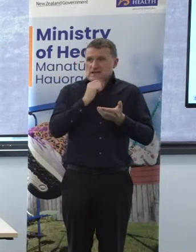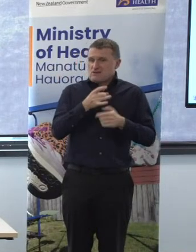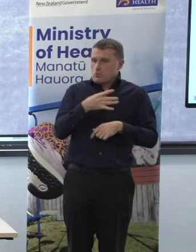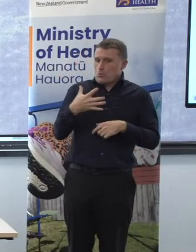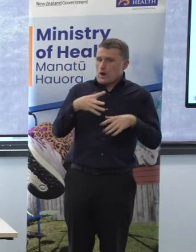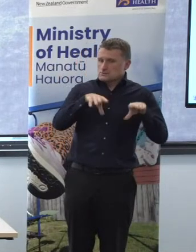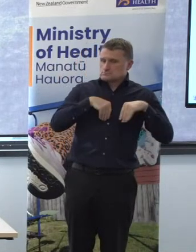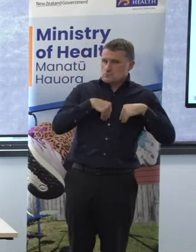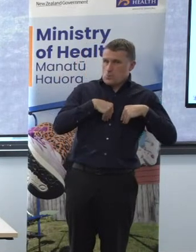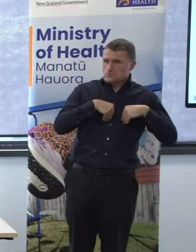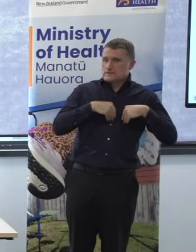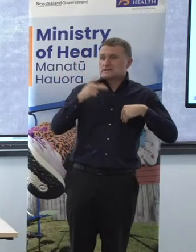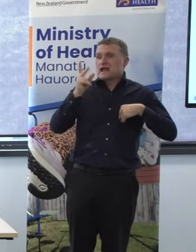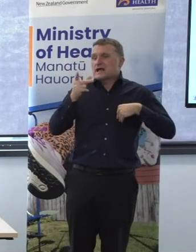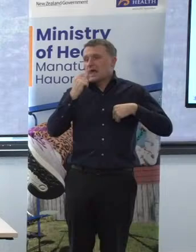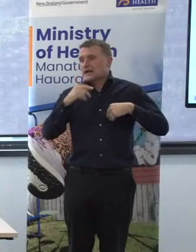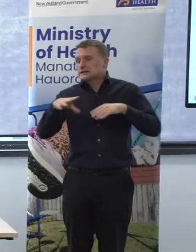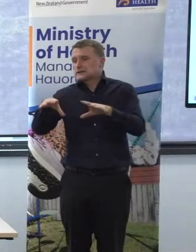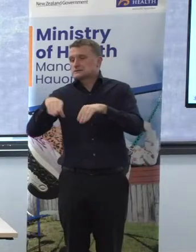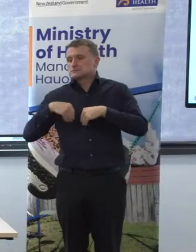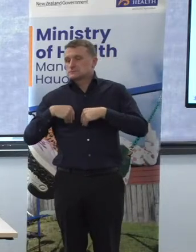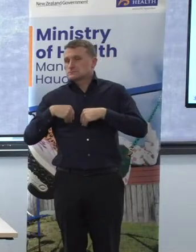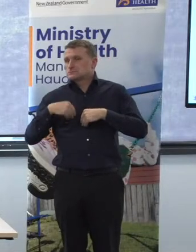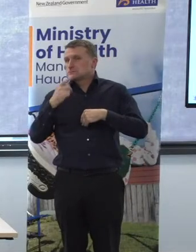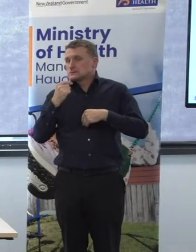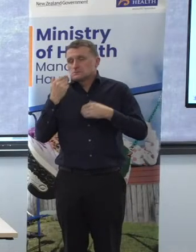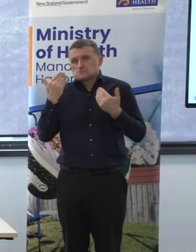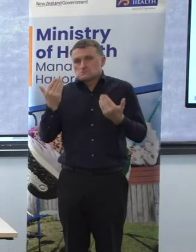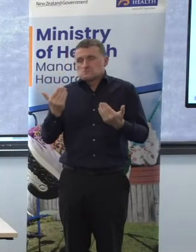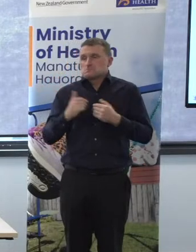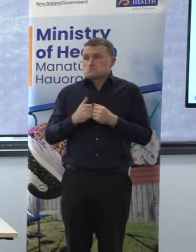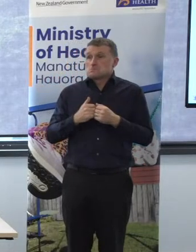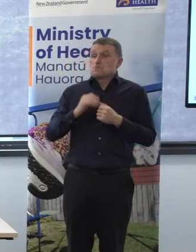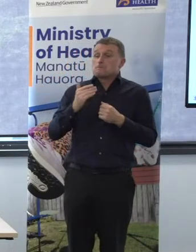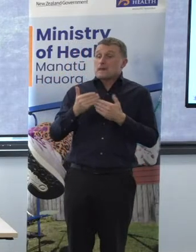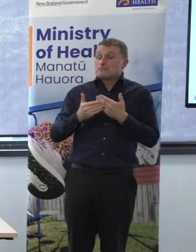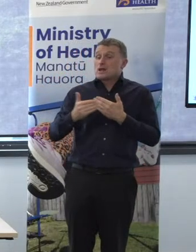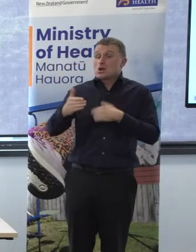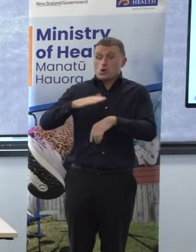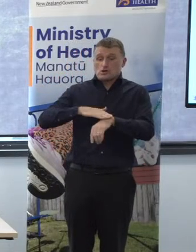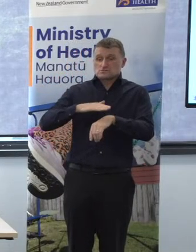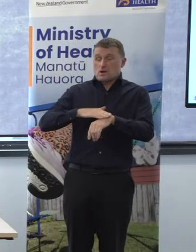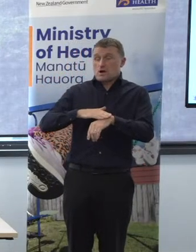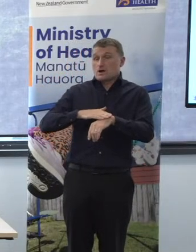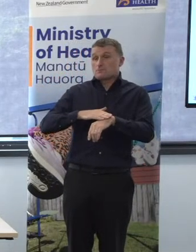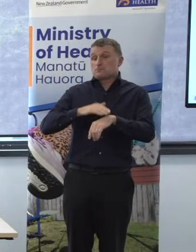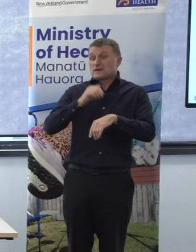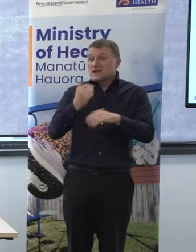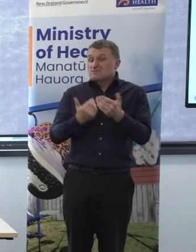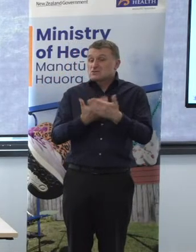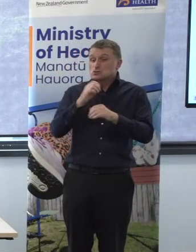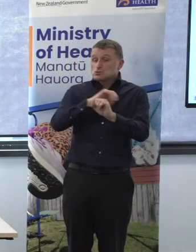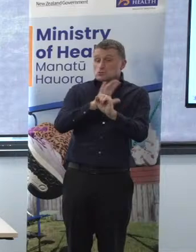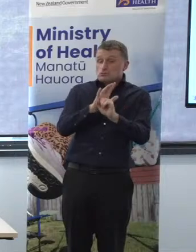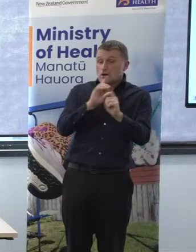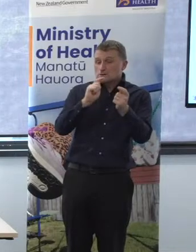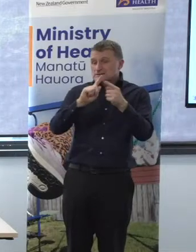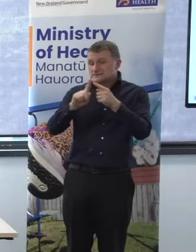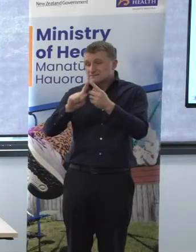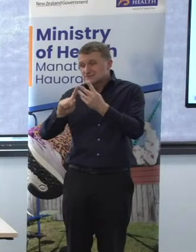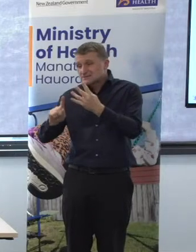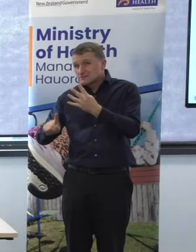be seeing over a longer time period repeated infections, particularly if new variants emerge. And